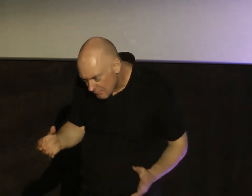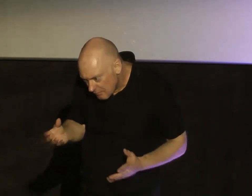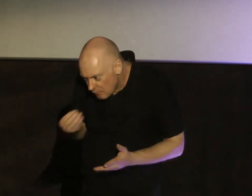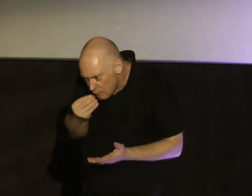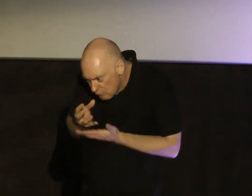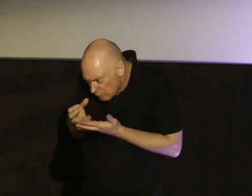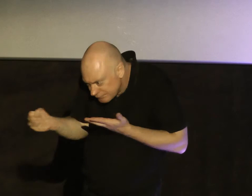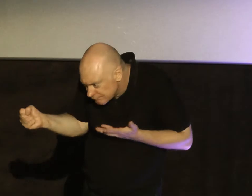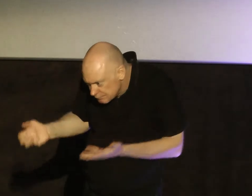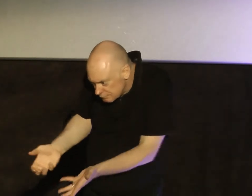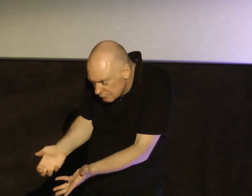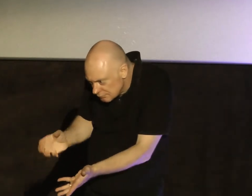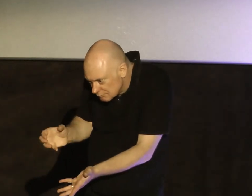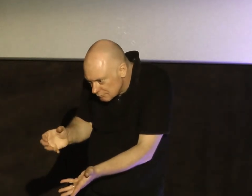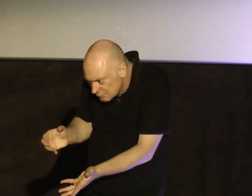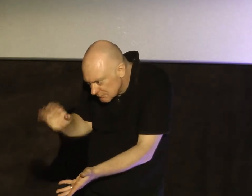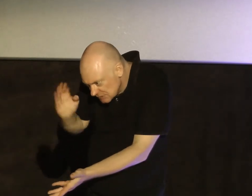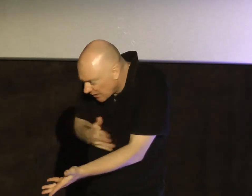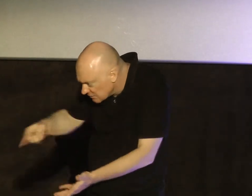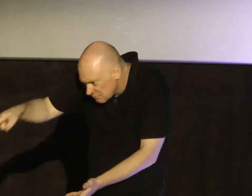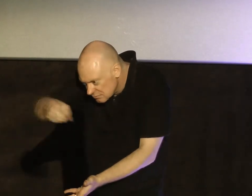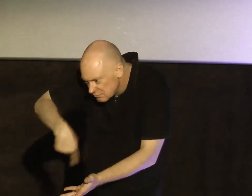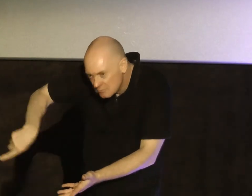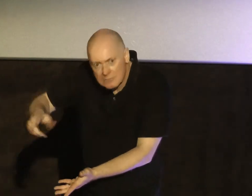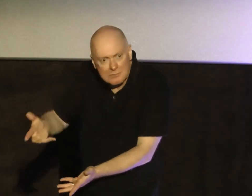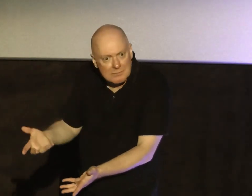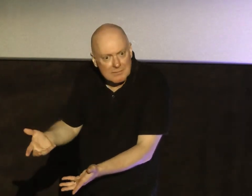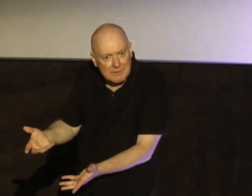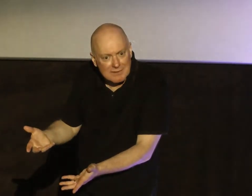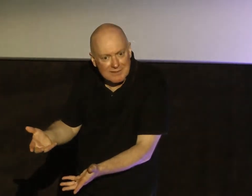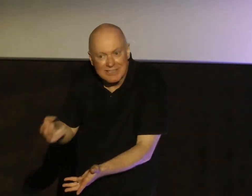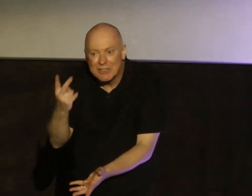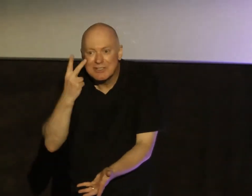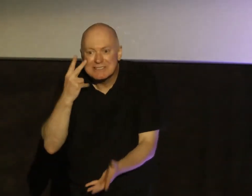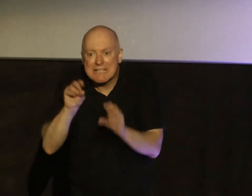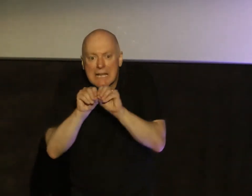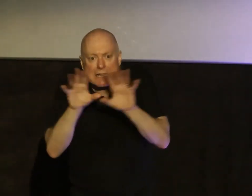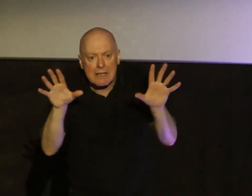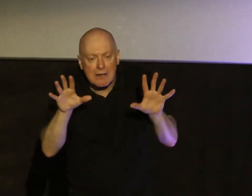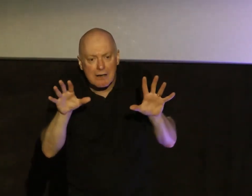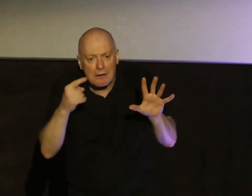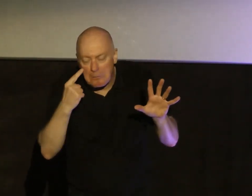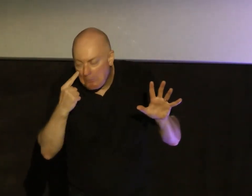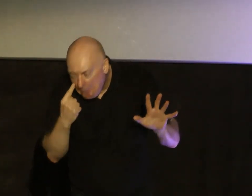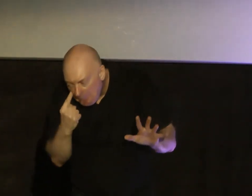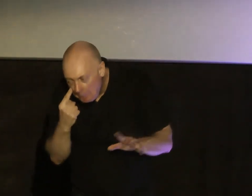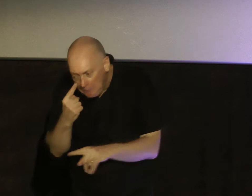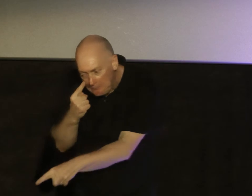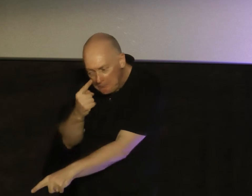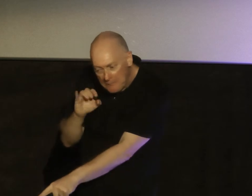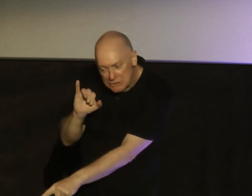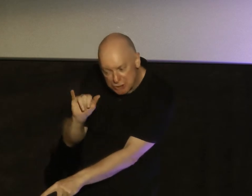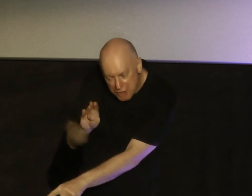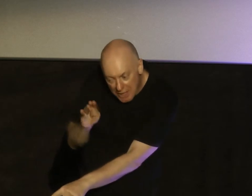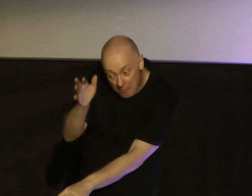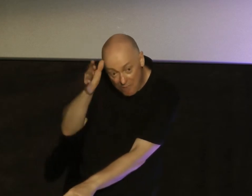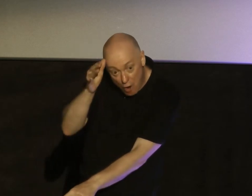here. Okay? Now in these verses, we get a clear glimpse into the lives and relationships of Jacob and Joseph's